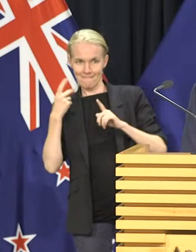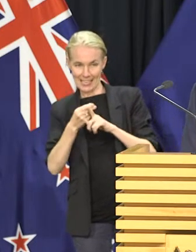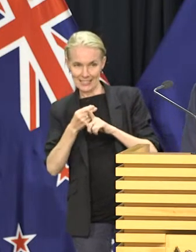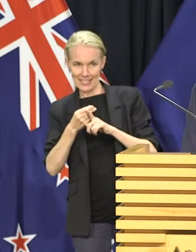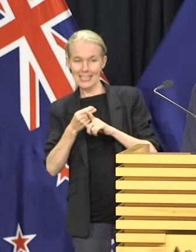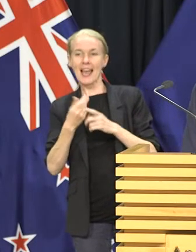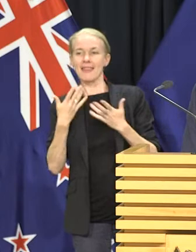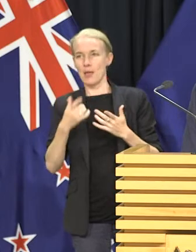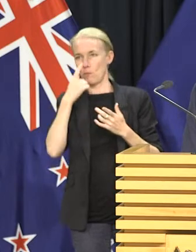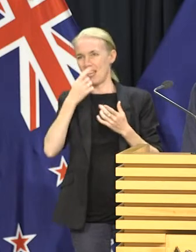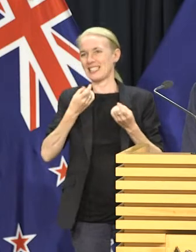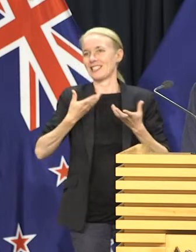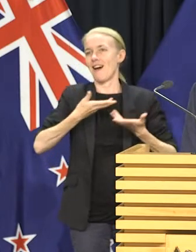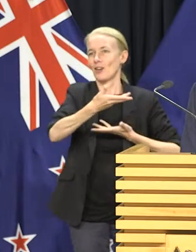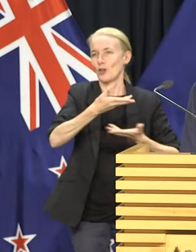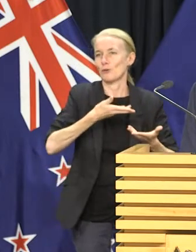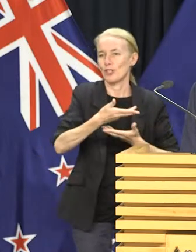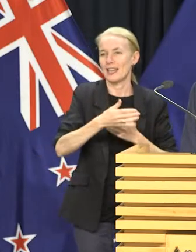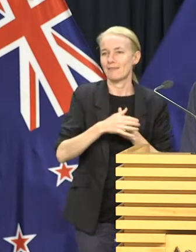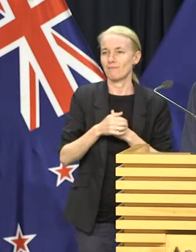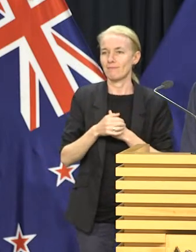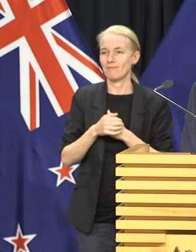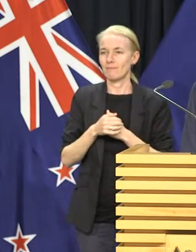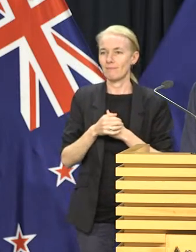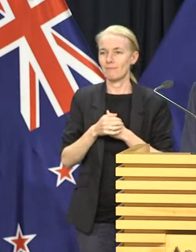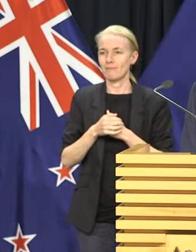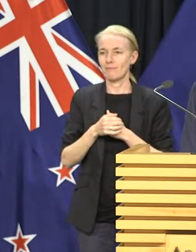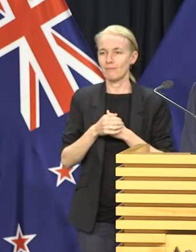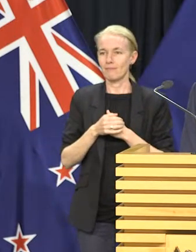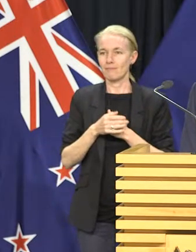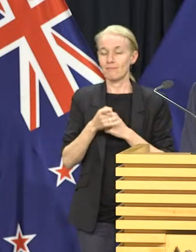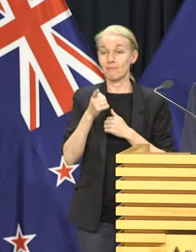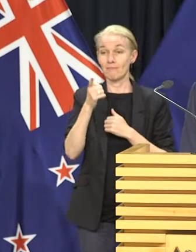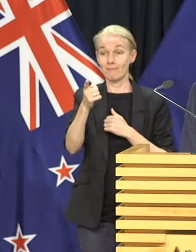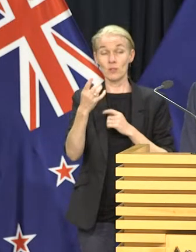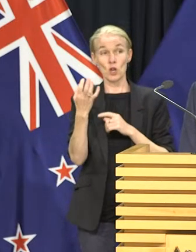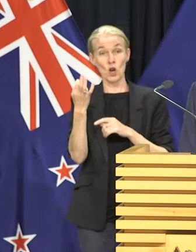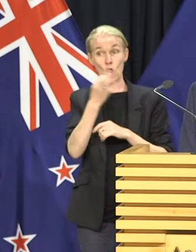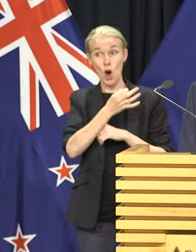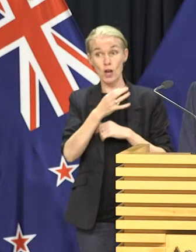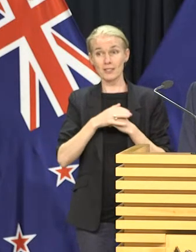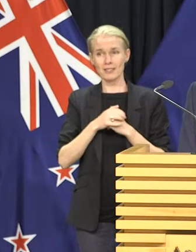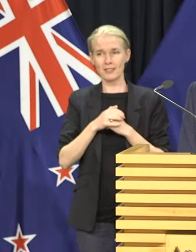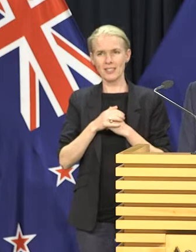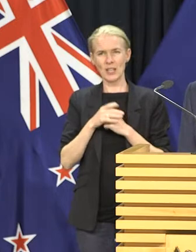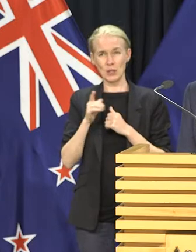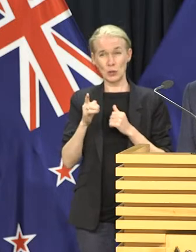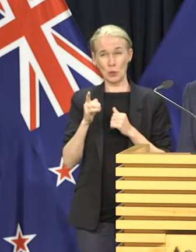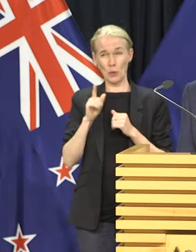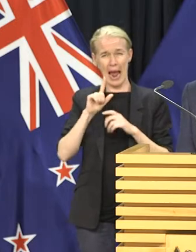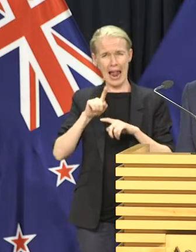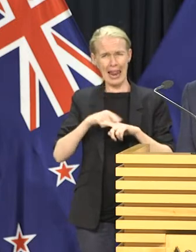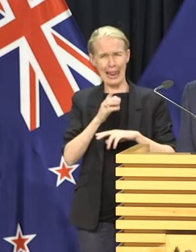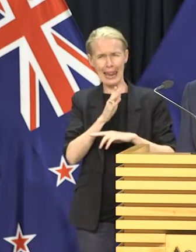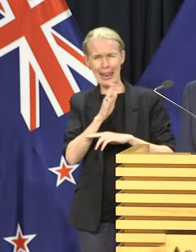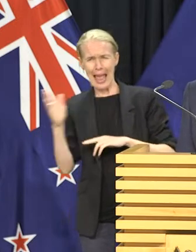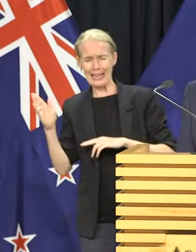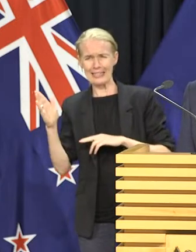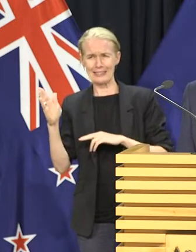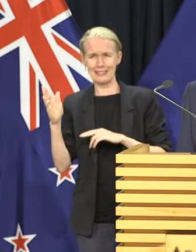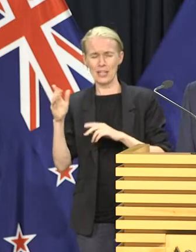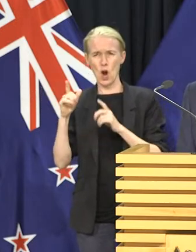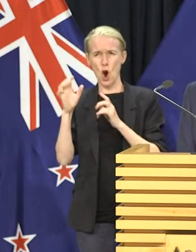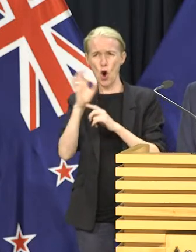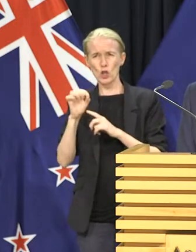committee. Why is it a delivery in Q4 or Q3 when other countries have managed to get some of this particular